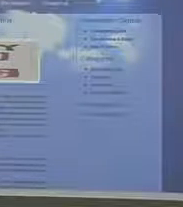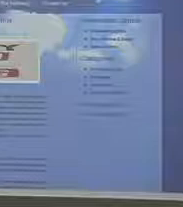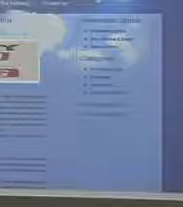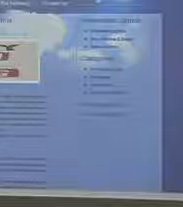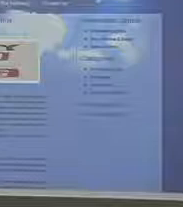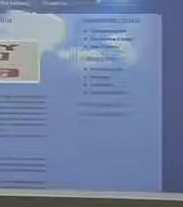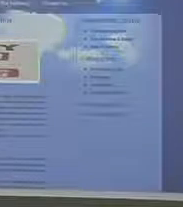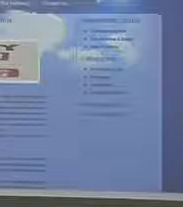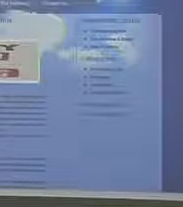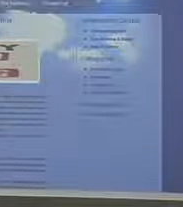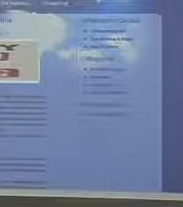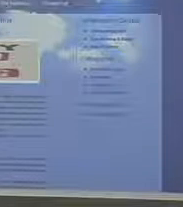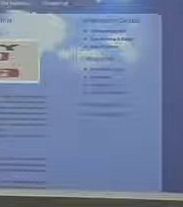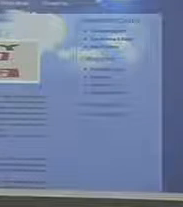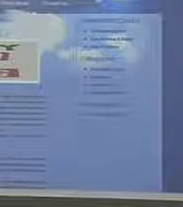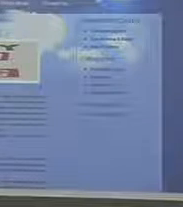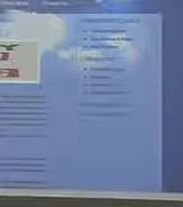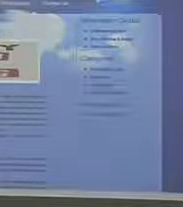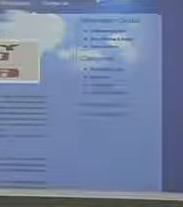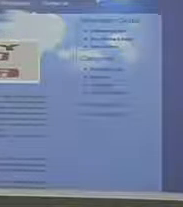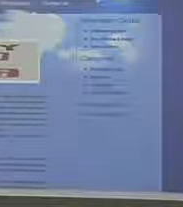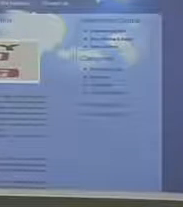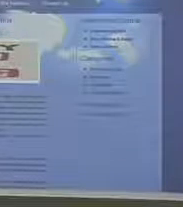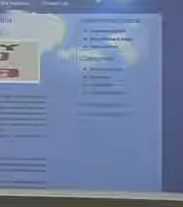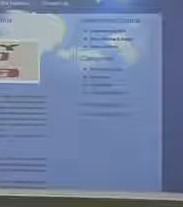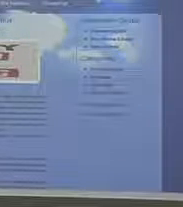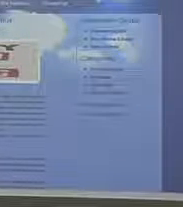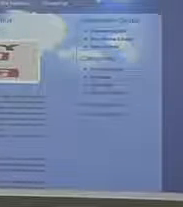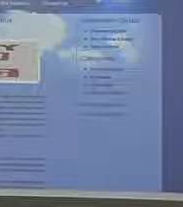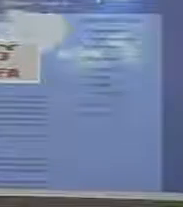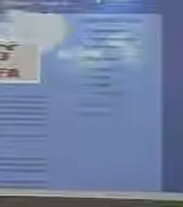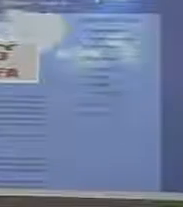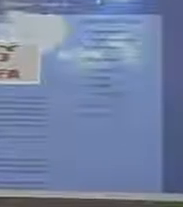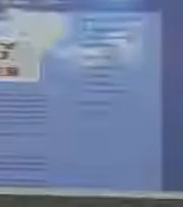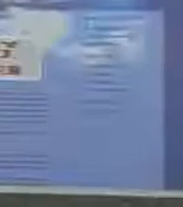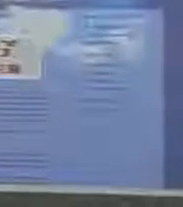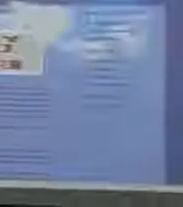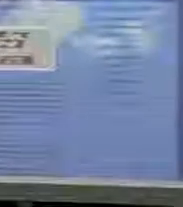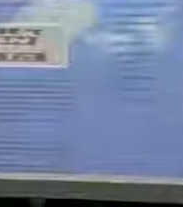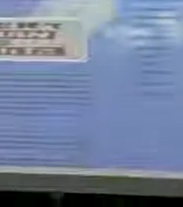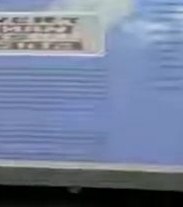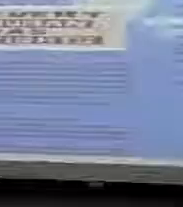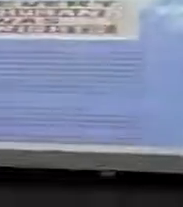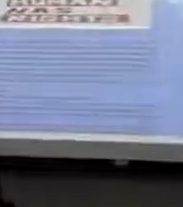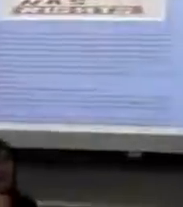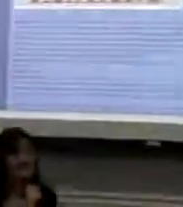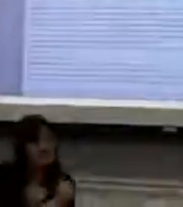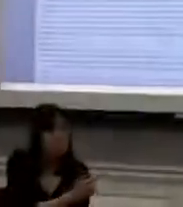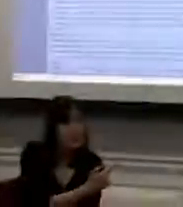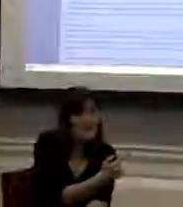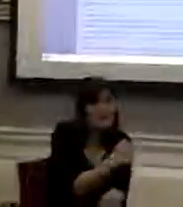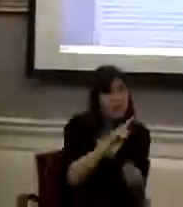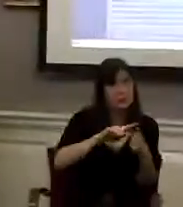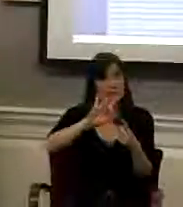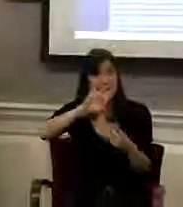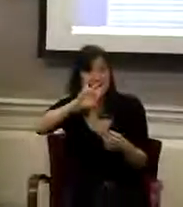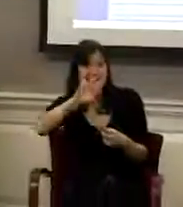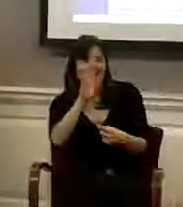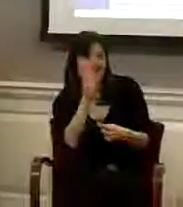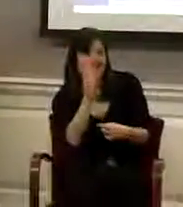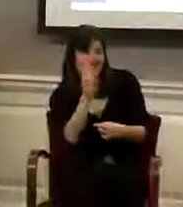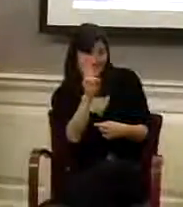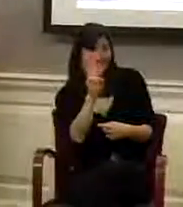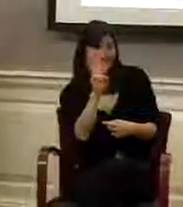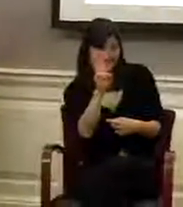colleges concurrently. Evidence of the diverse students in the course is that they range from age 21 to 86, so quite